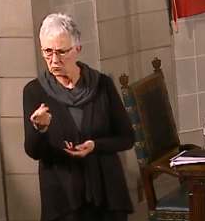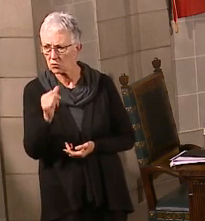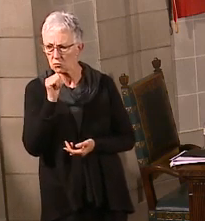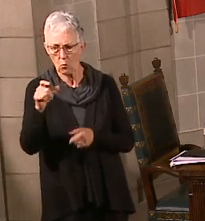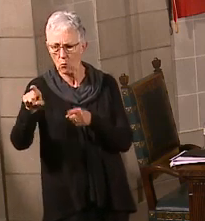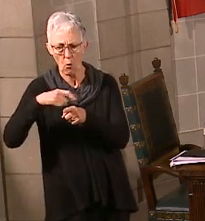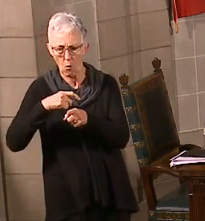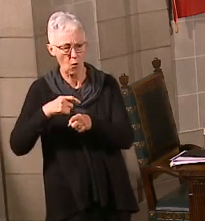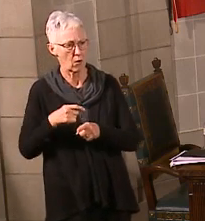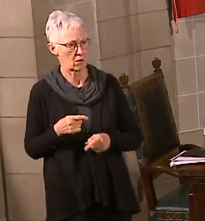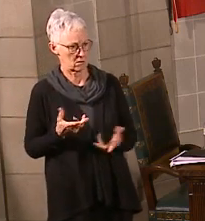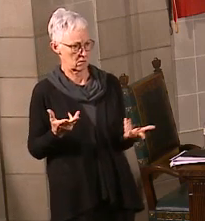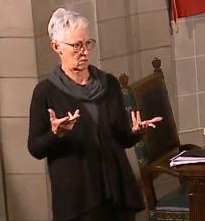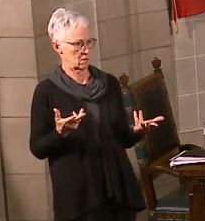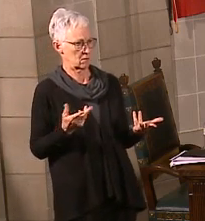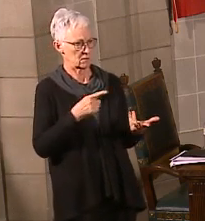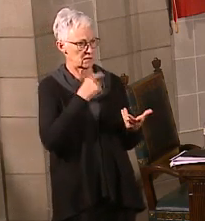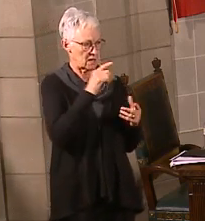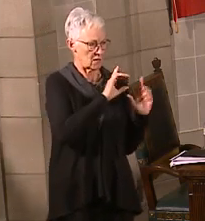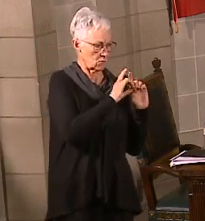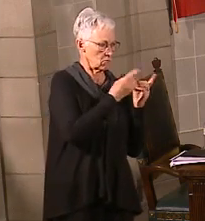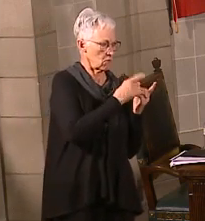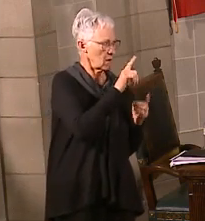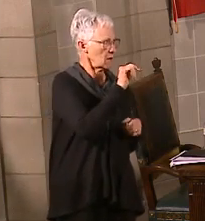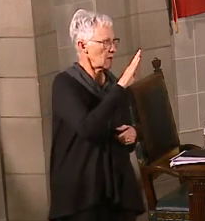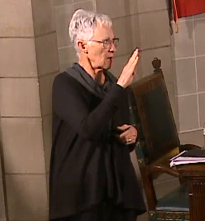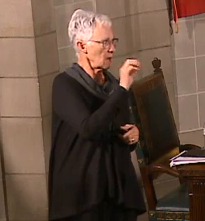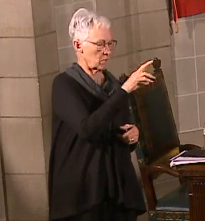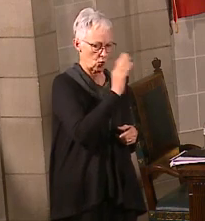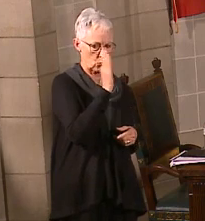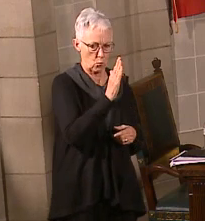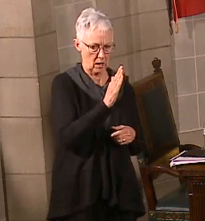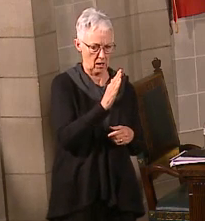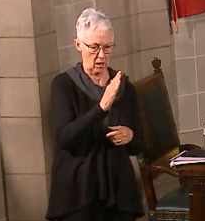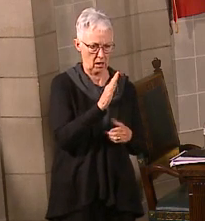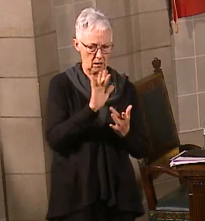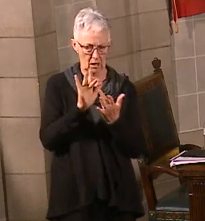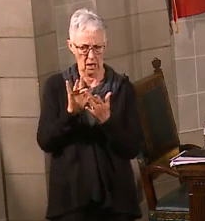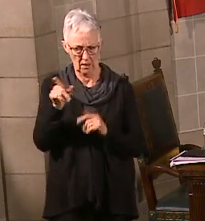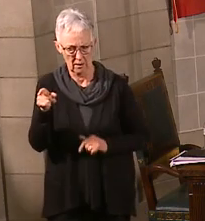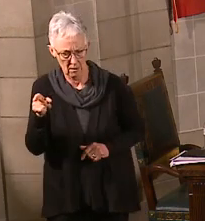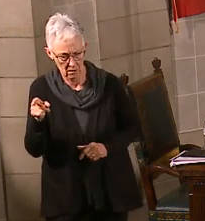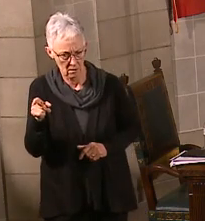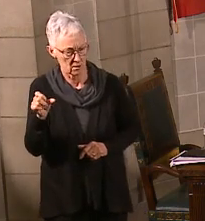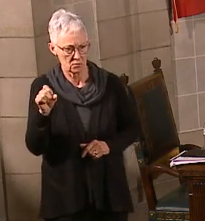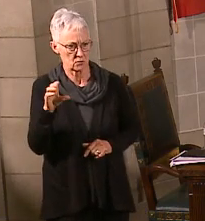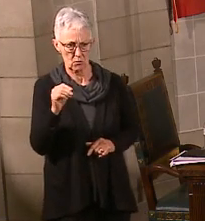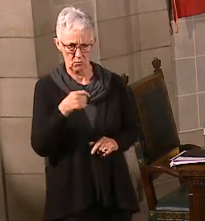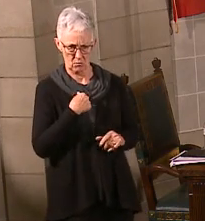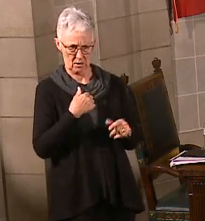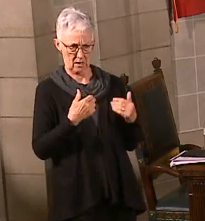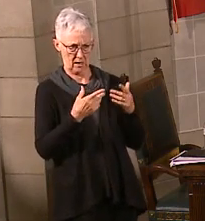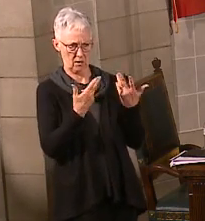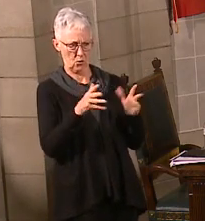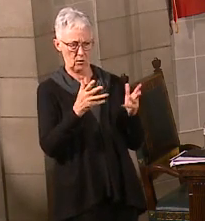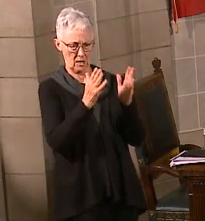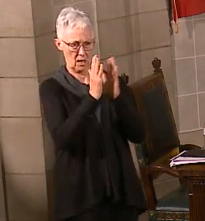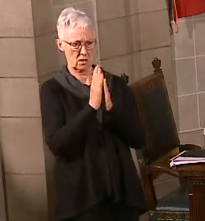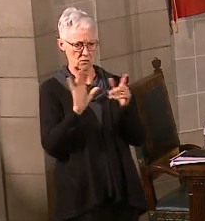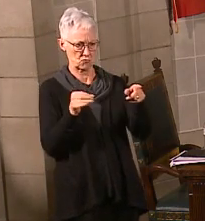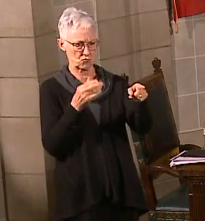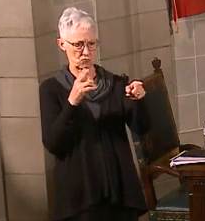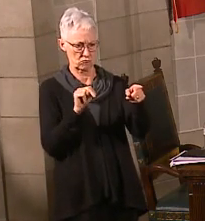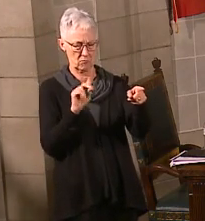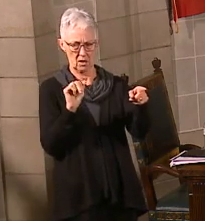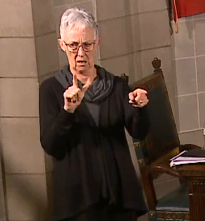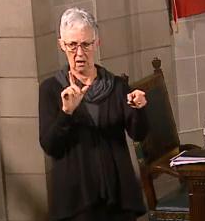and they said the Department of Labor would reach back out if there's a problem. I'm actually, because we had the announcement on the numbers, I've got John Albin, the Labor Commissioner here. So John, I'm going to call